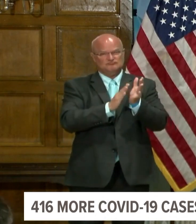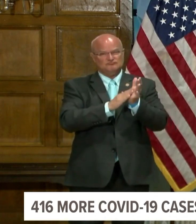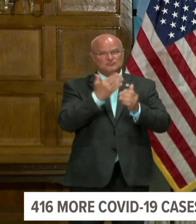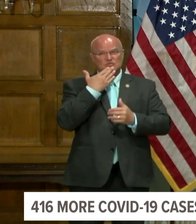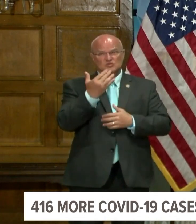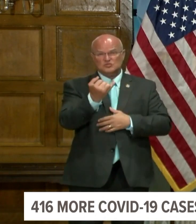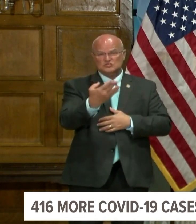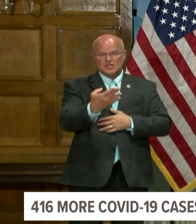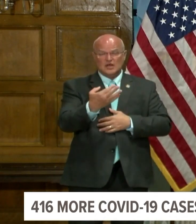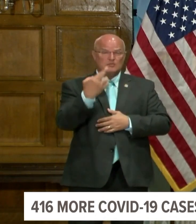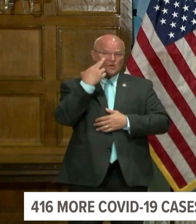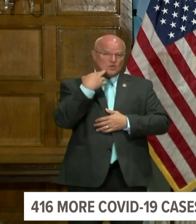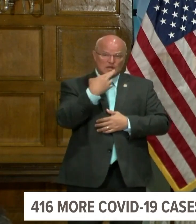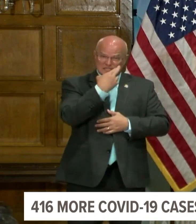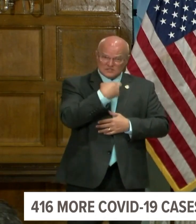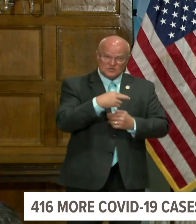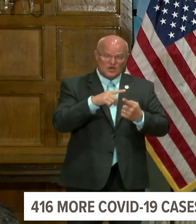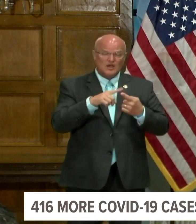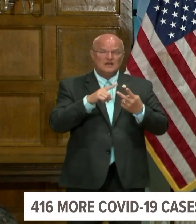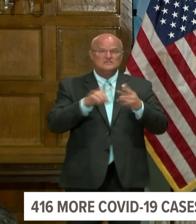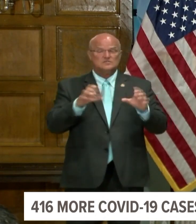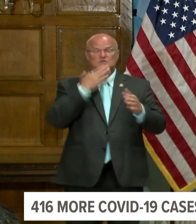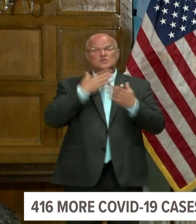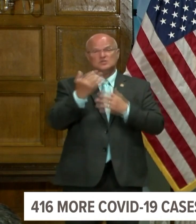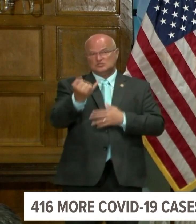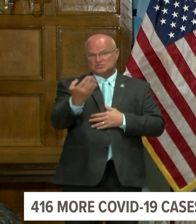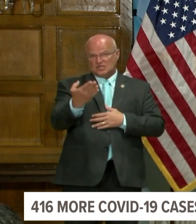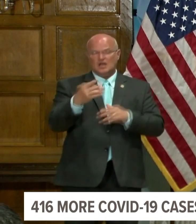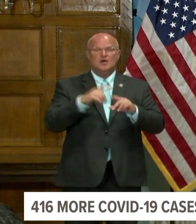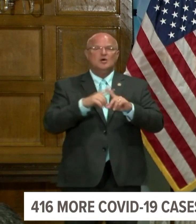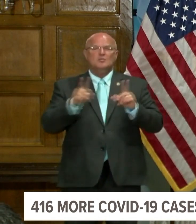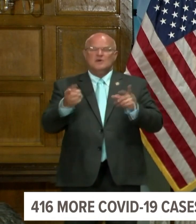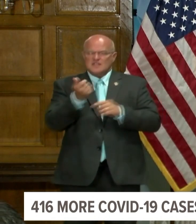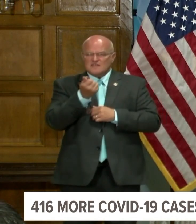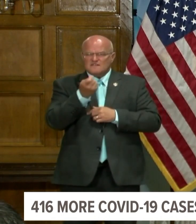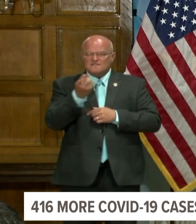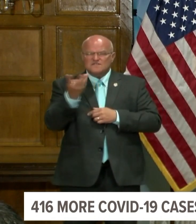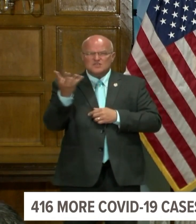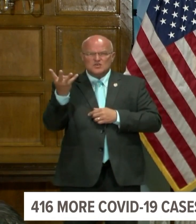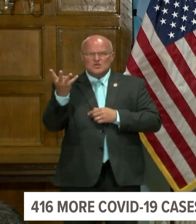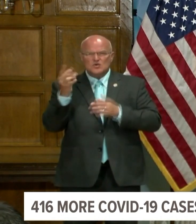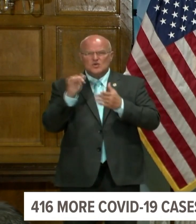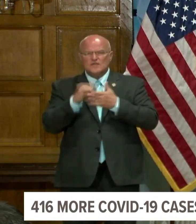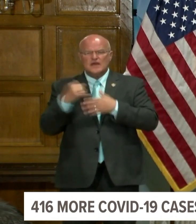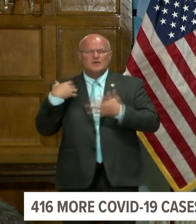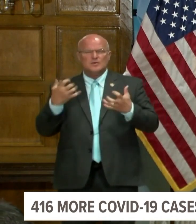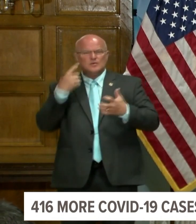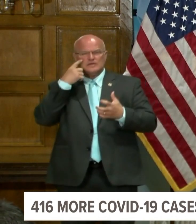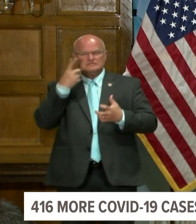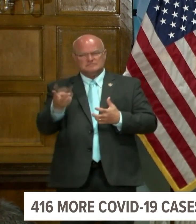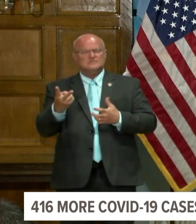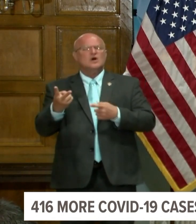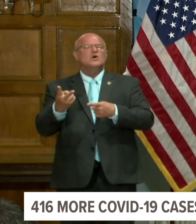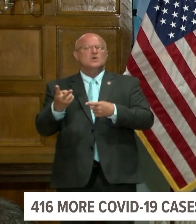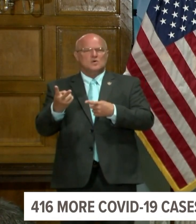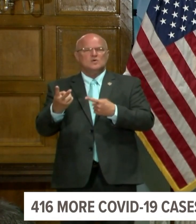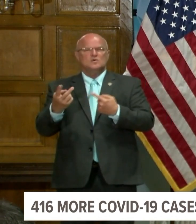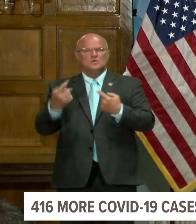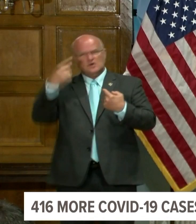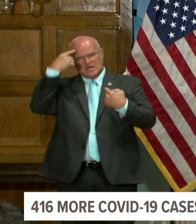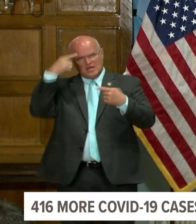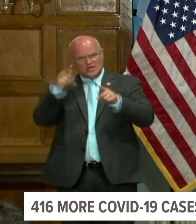in terms of restaurants that are doing a good job, but there's a few outliers that we want to see, make sure that they